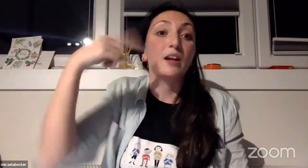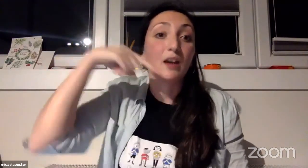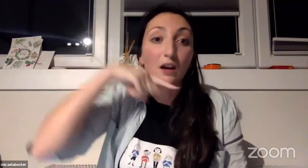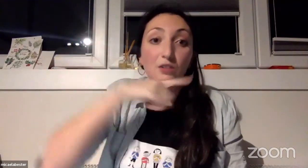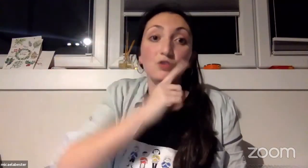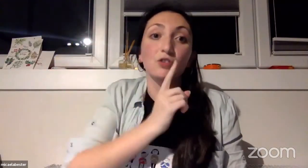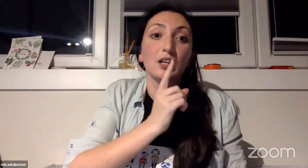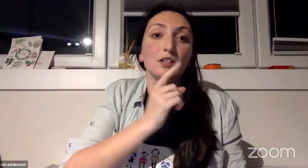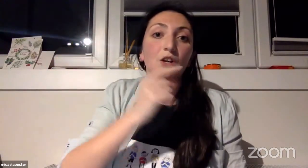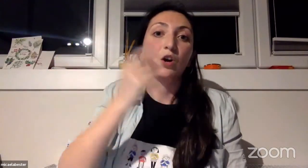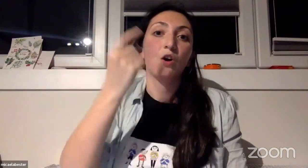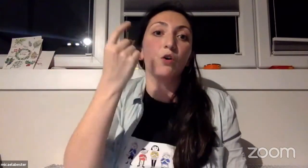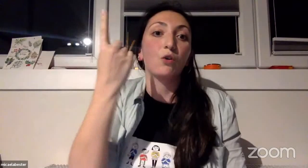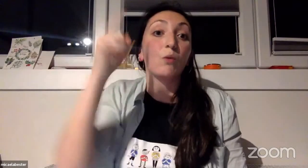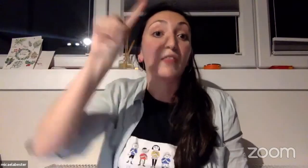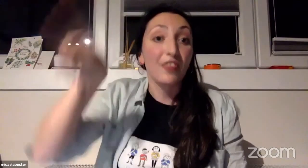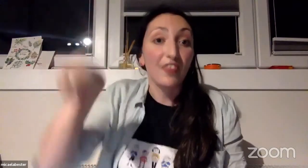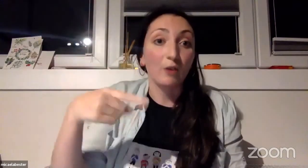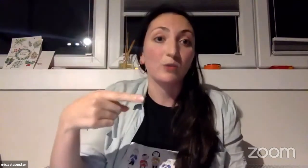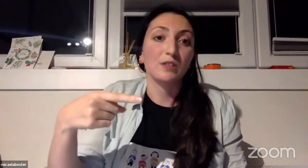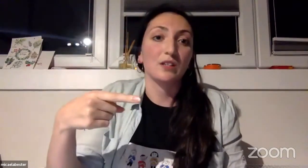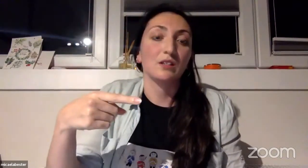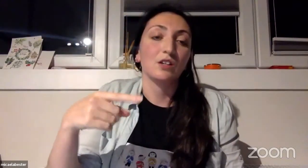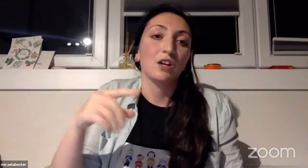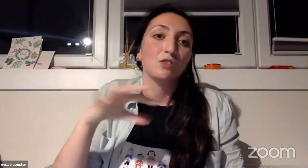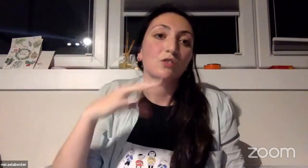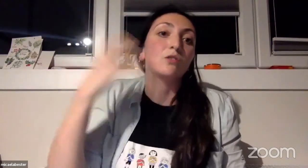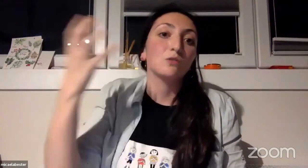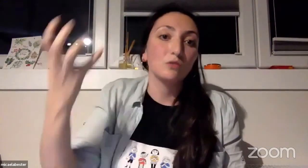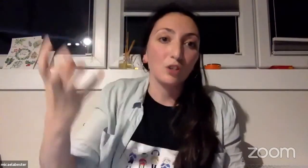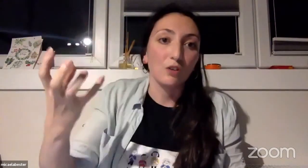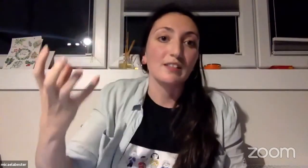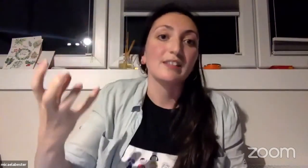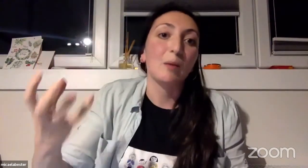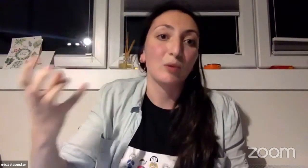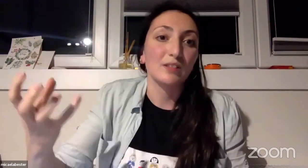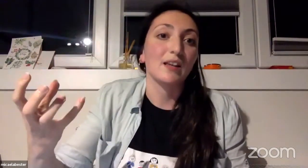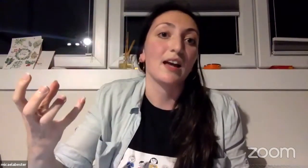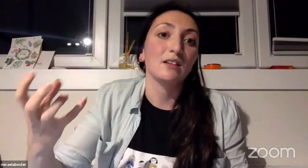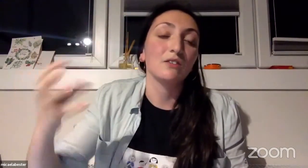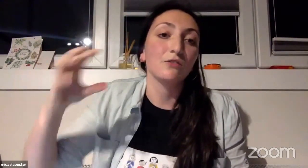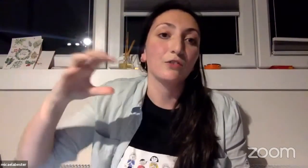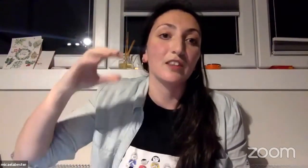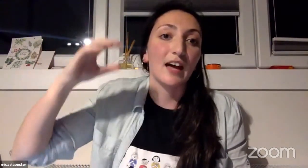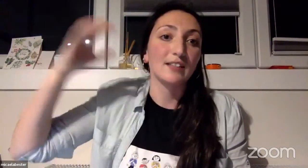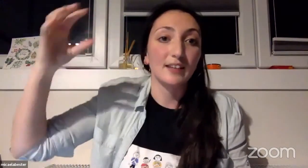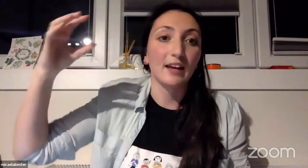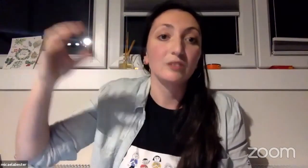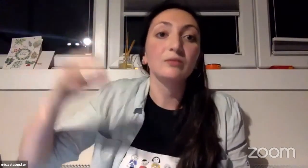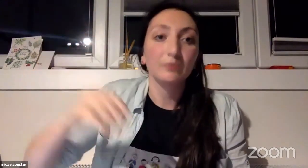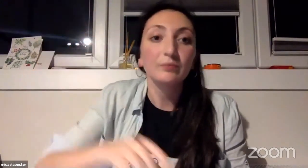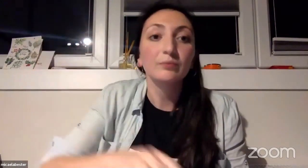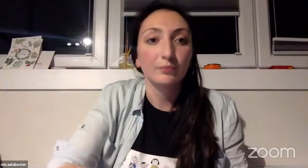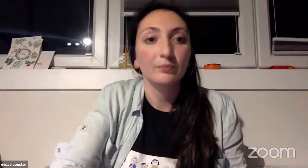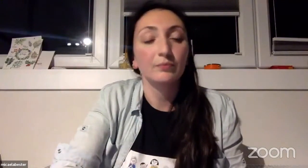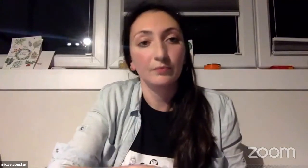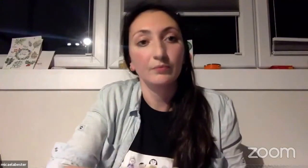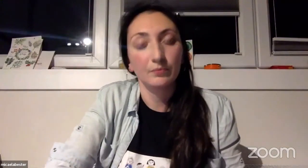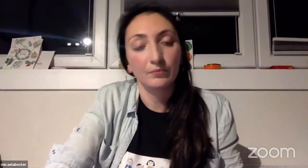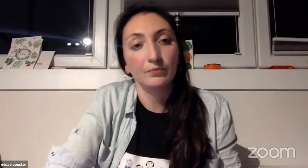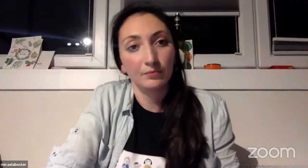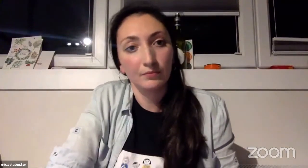say 100 or 1,000. So, there's a separate sign for that scale.